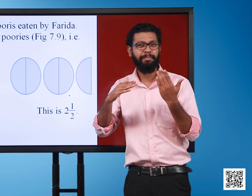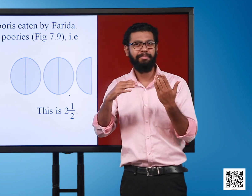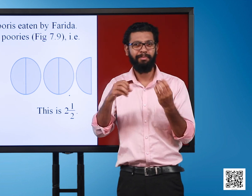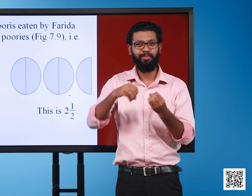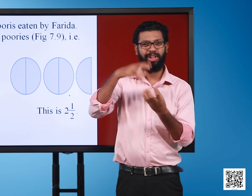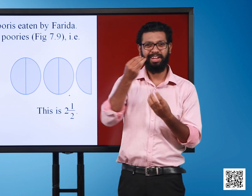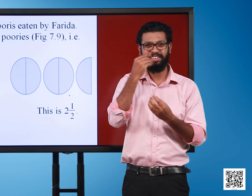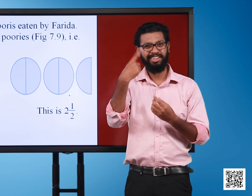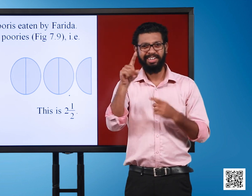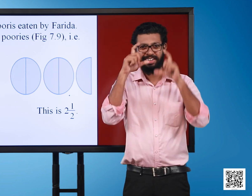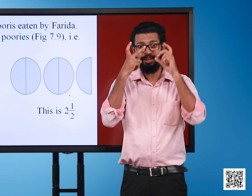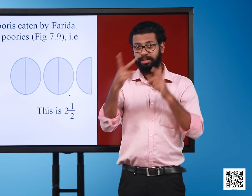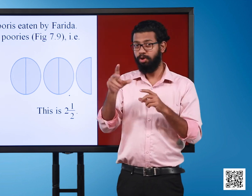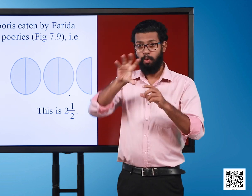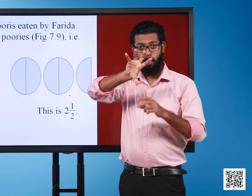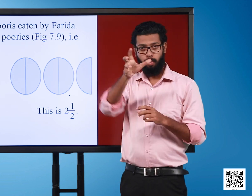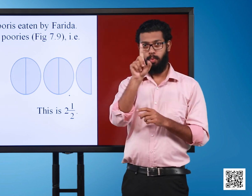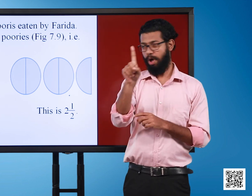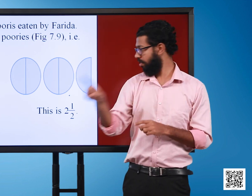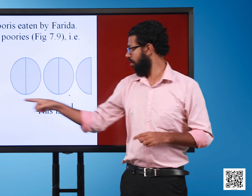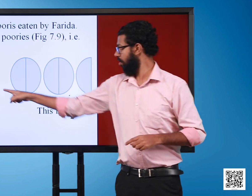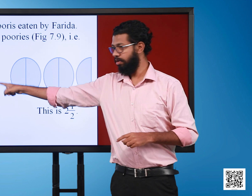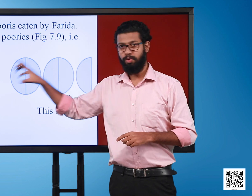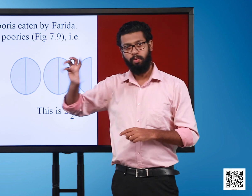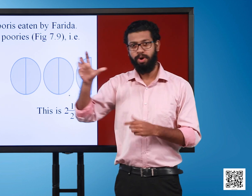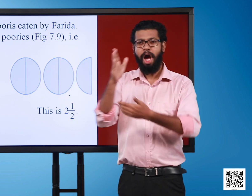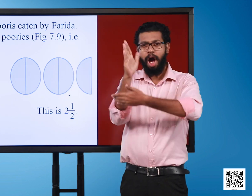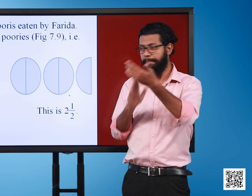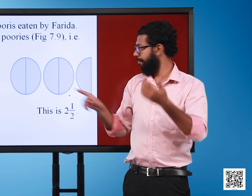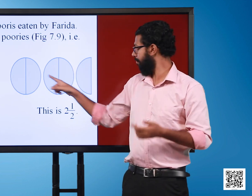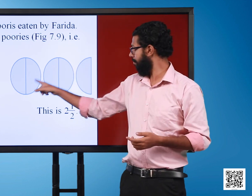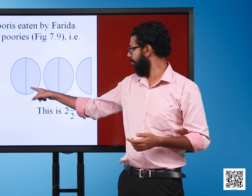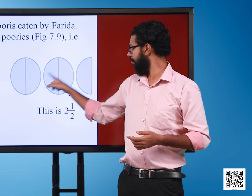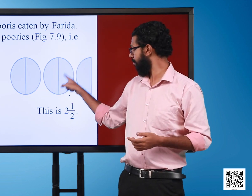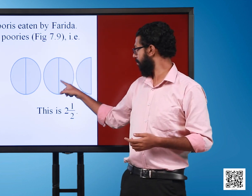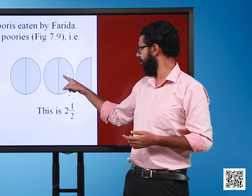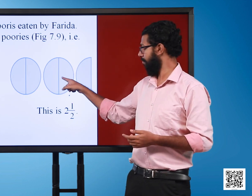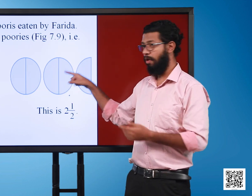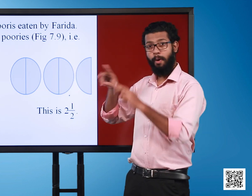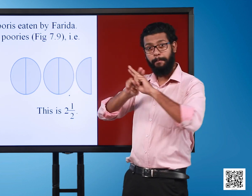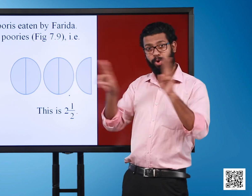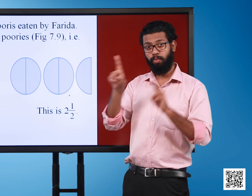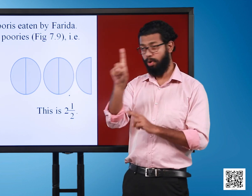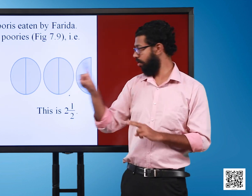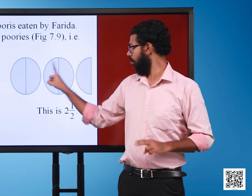Figure 7.9. That is, this is 1, this is 2½.